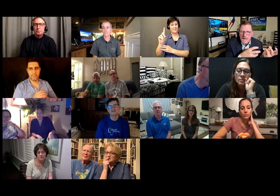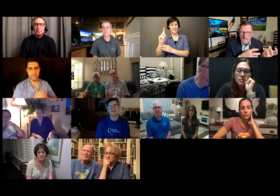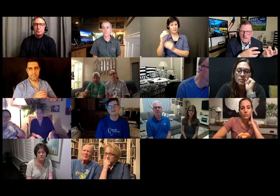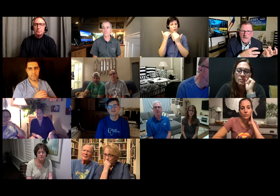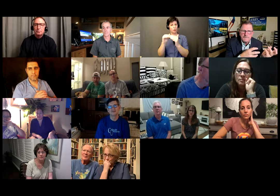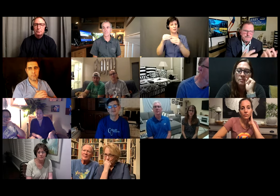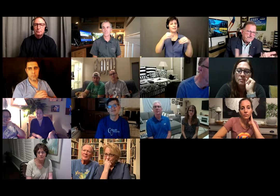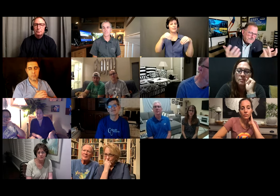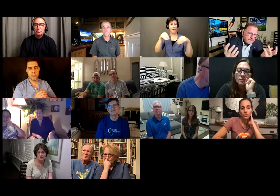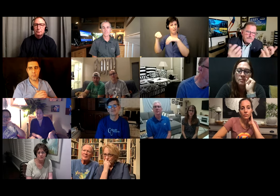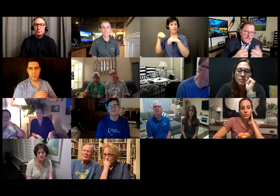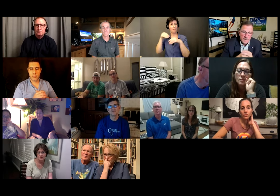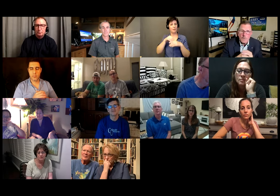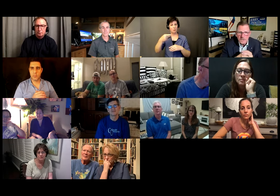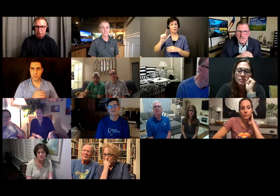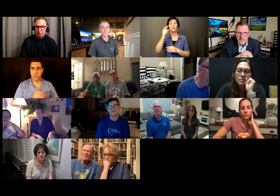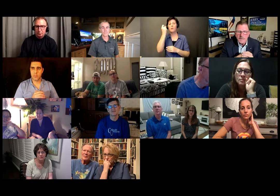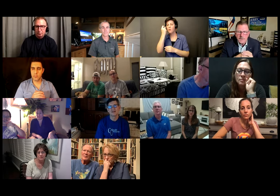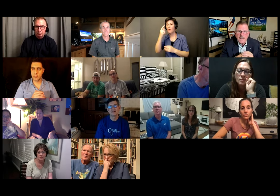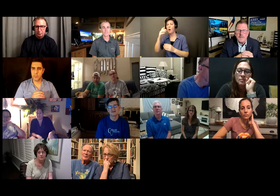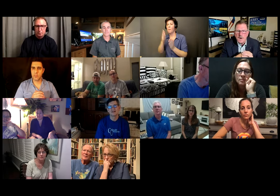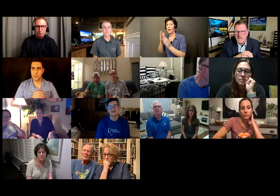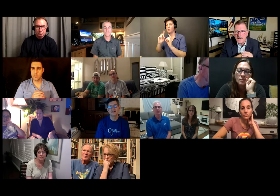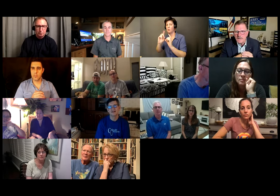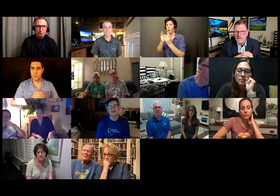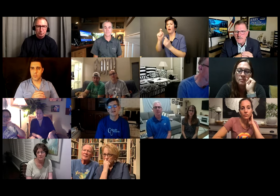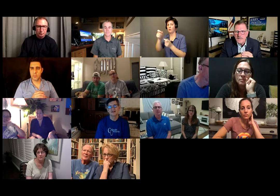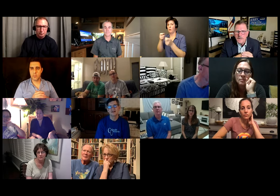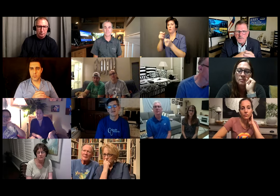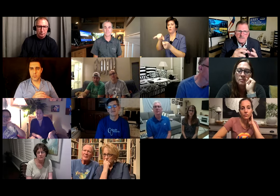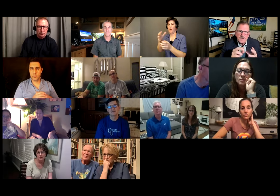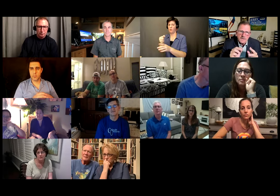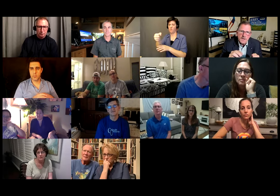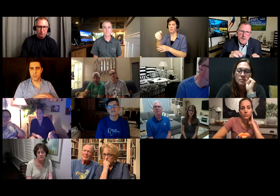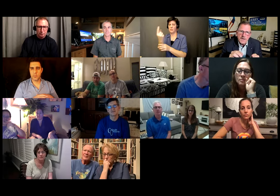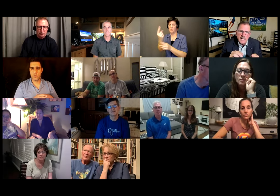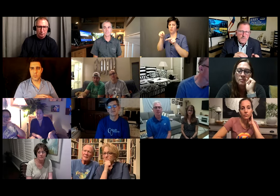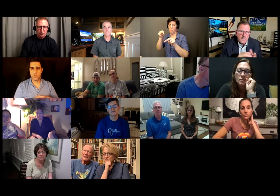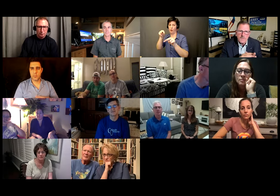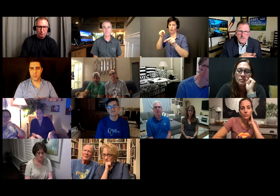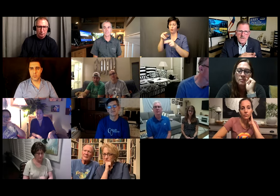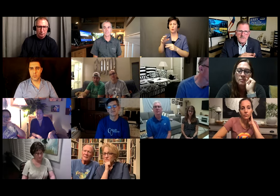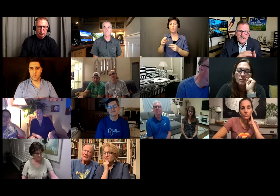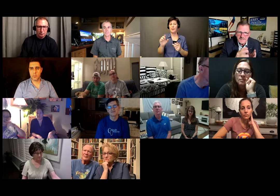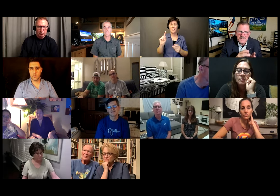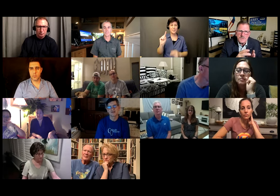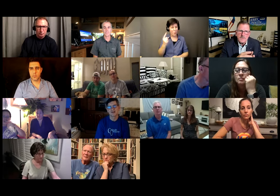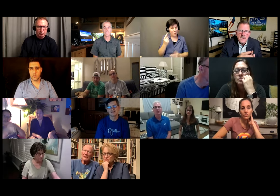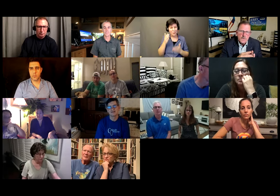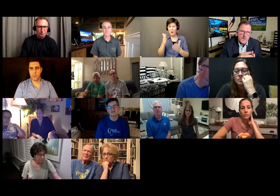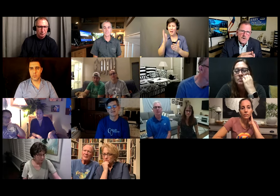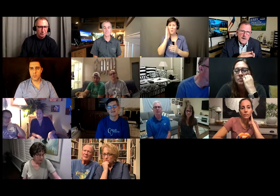department handle that, then we'll put somebody in the planning department to handle that, because that's the only way we're going to get workforce housing,